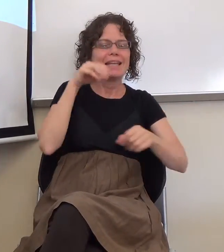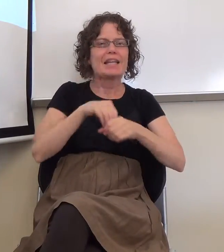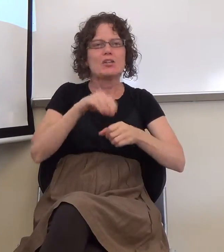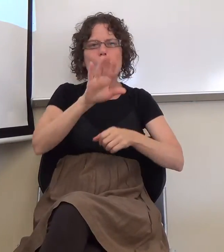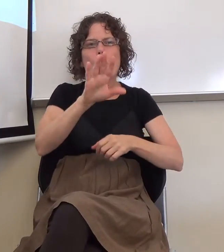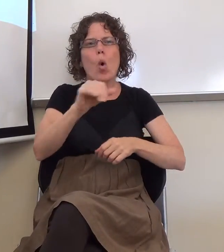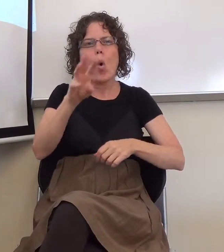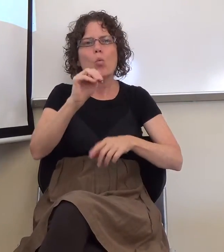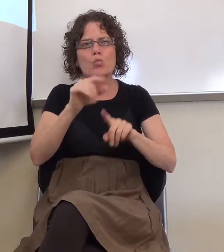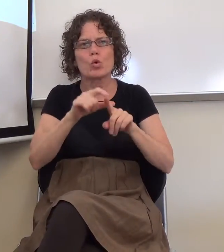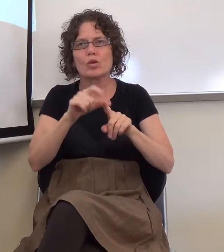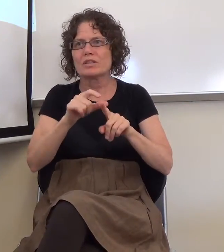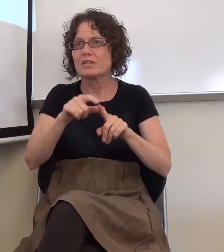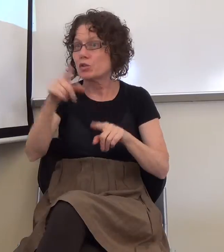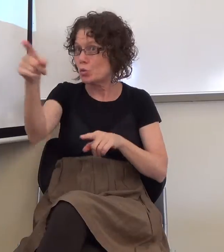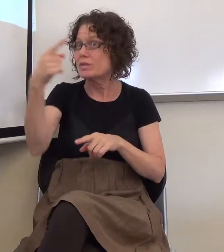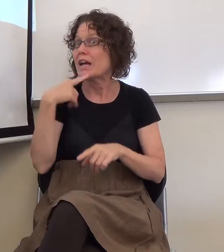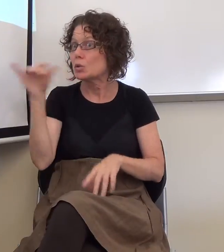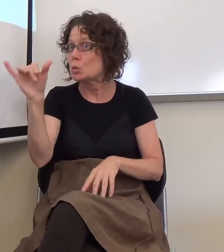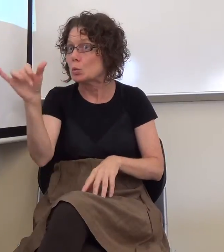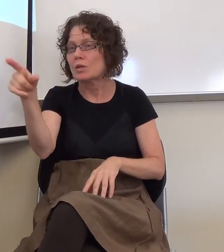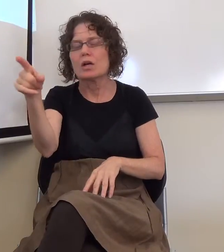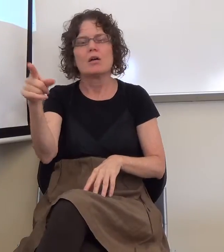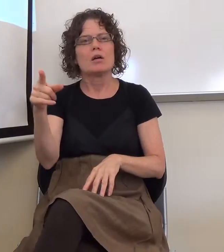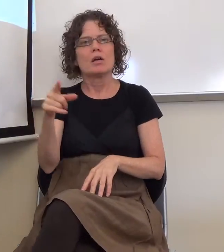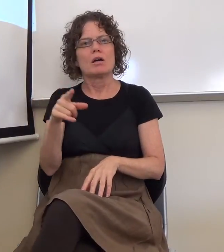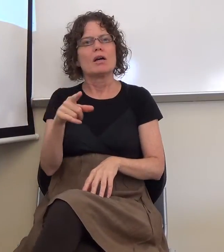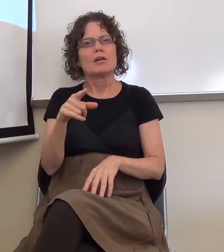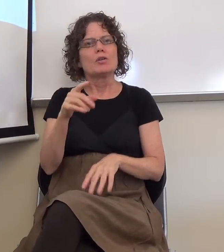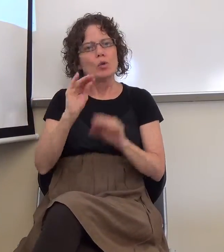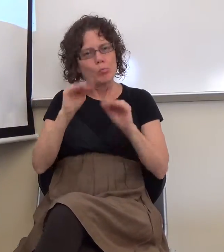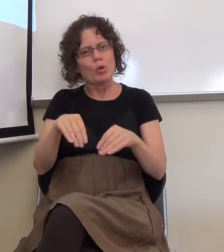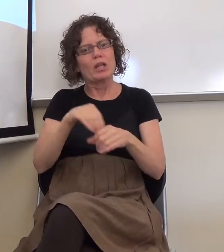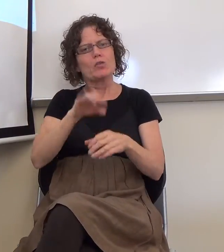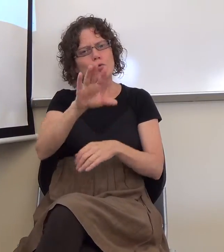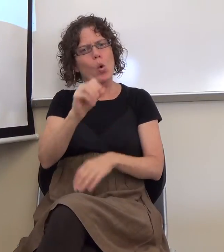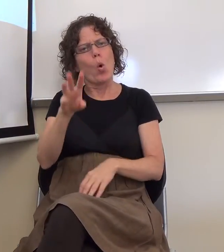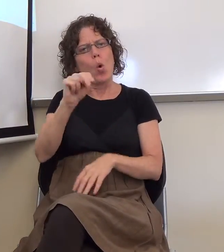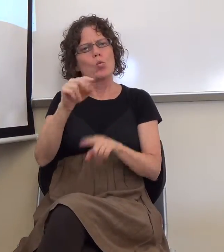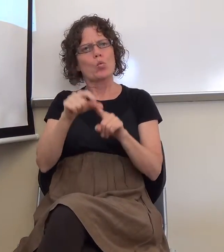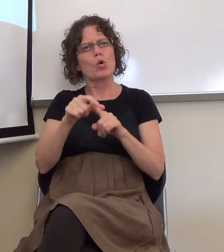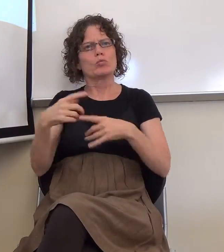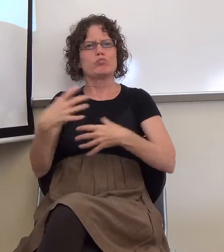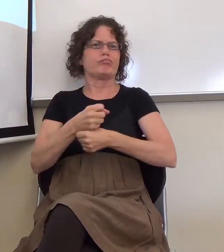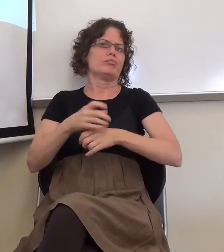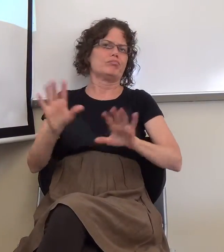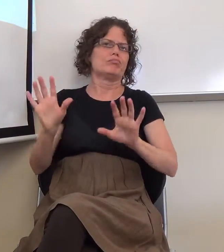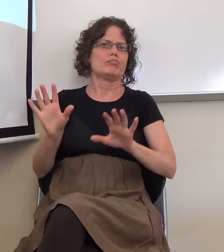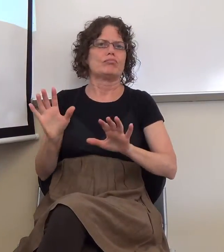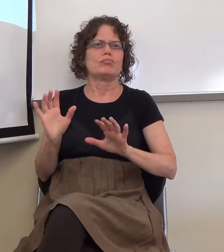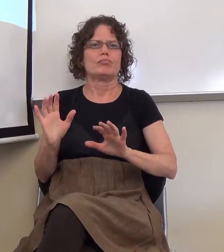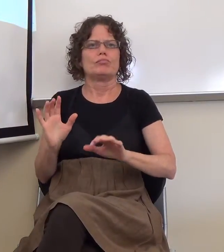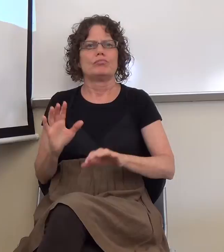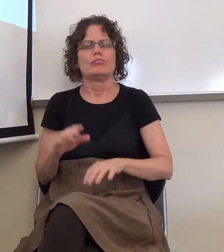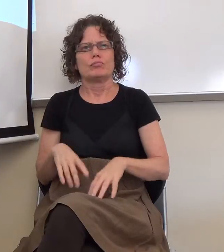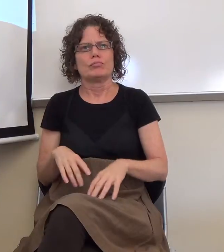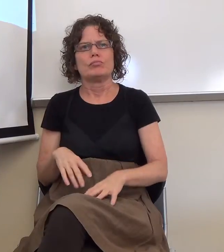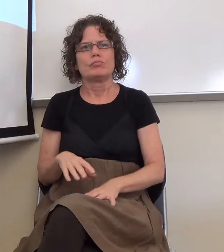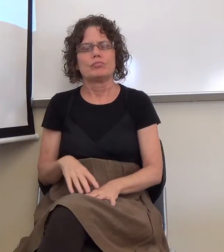exactly. Is that what you said too? You put it in your own words. Paraphrasing is putting it in your own words. In